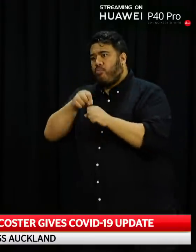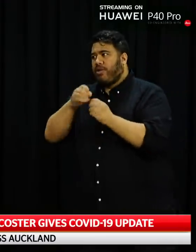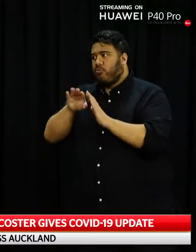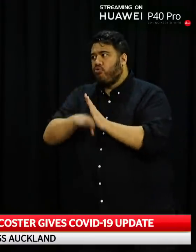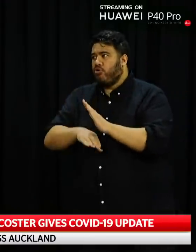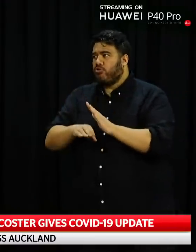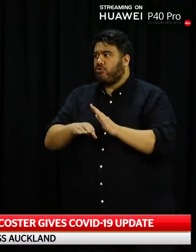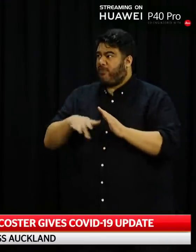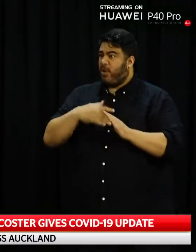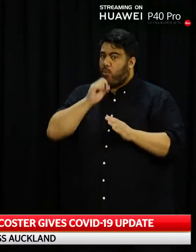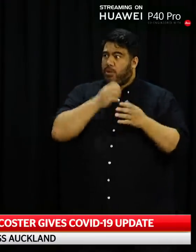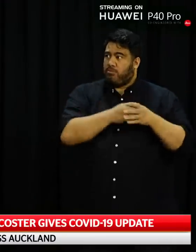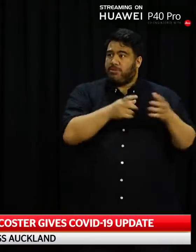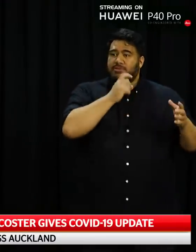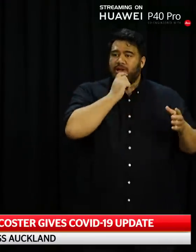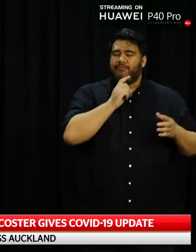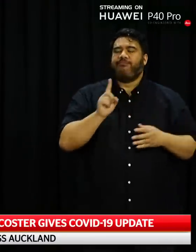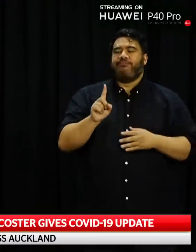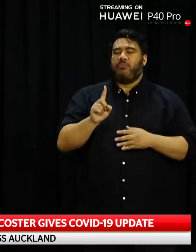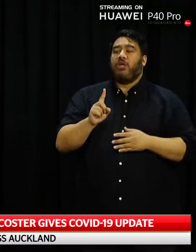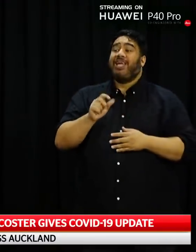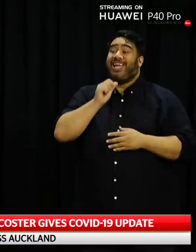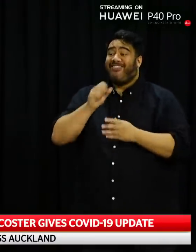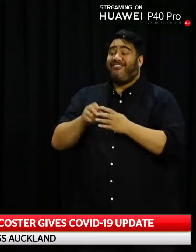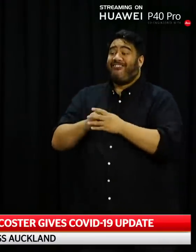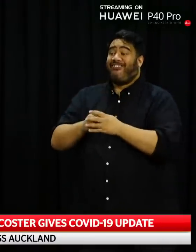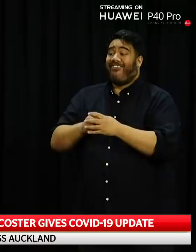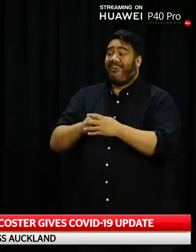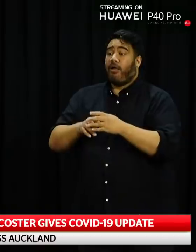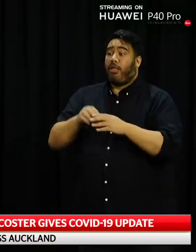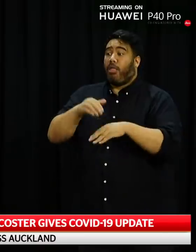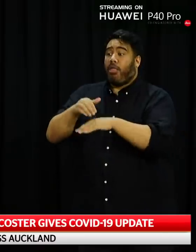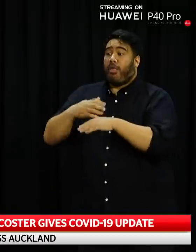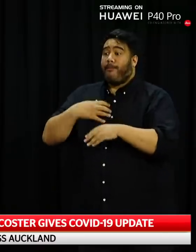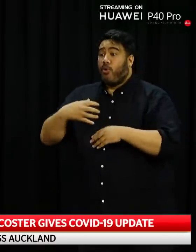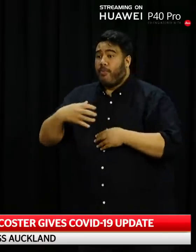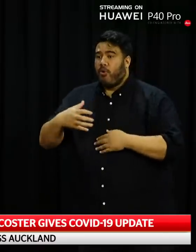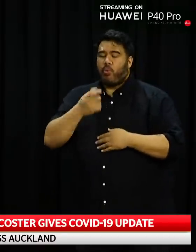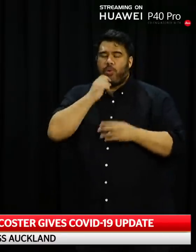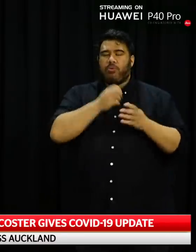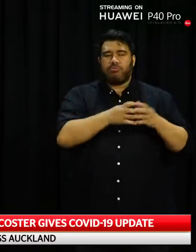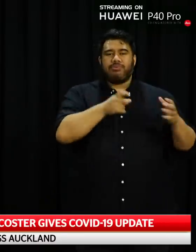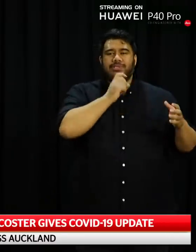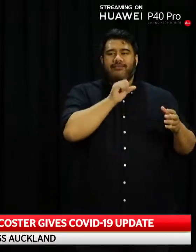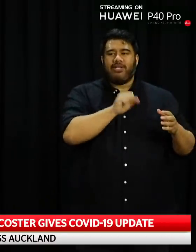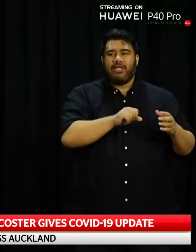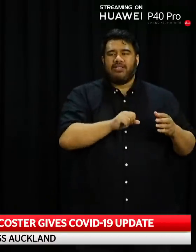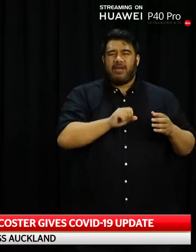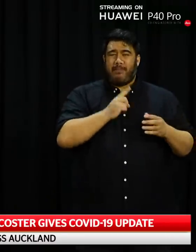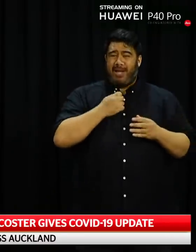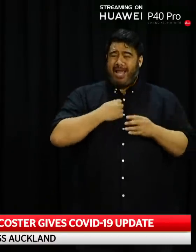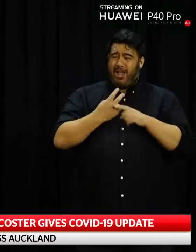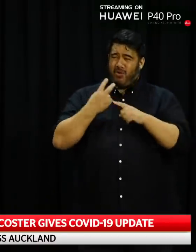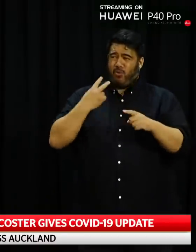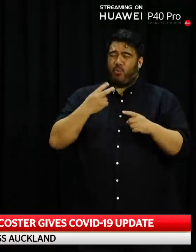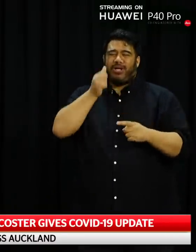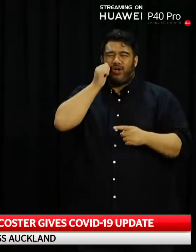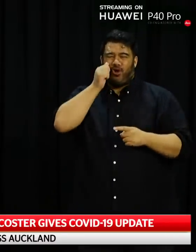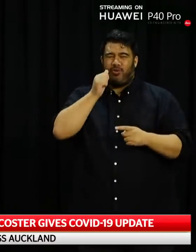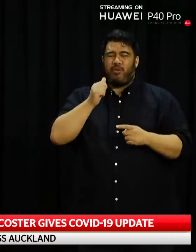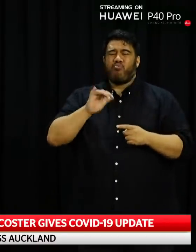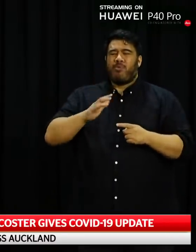again? We will do if required. As I said before, what our previous experience has been that other demand tends to reduce a